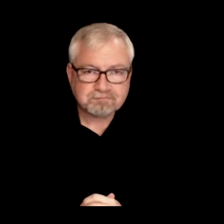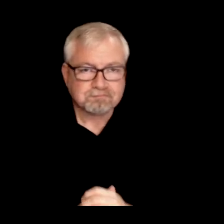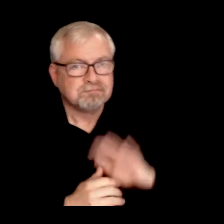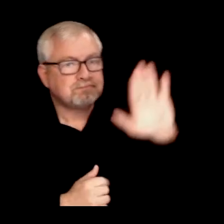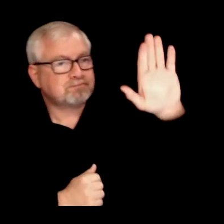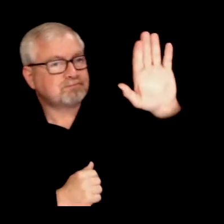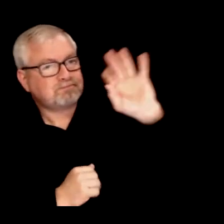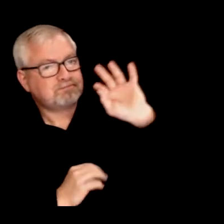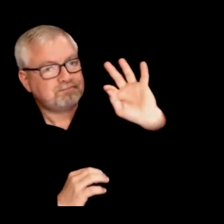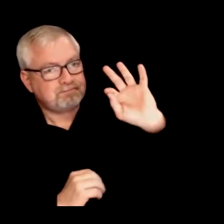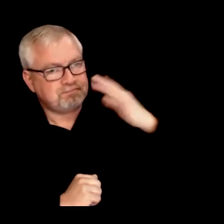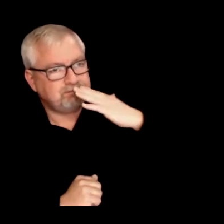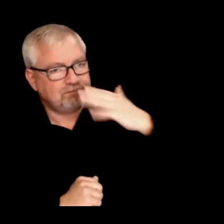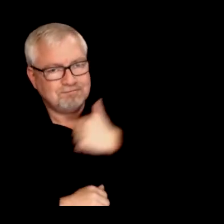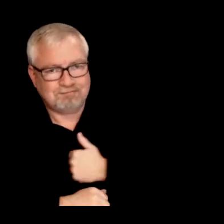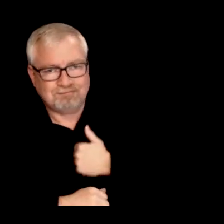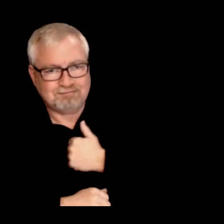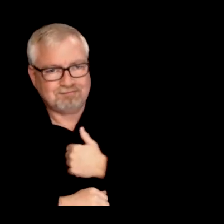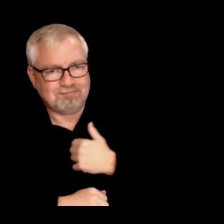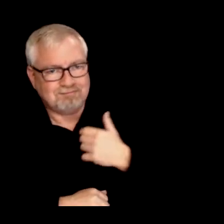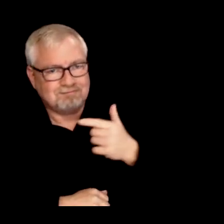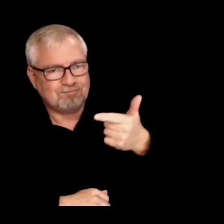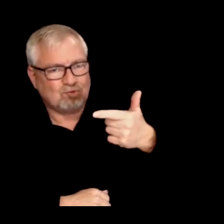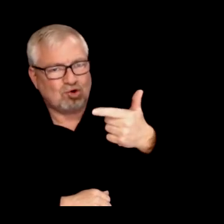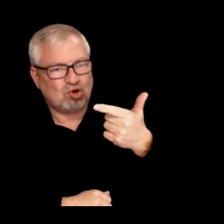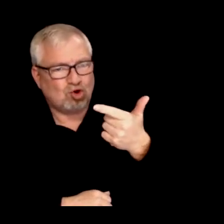and ask a question this time.